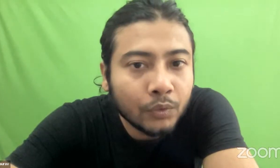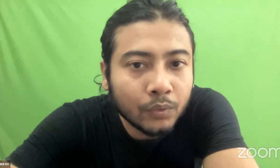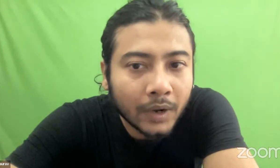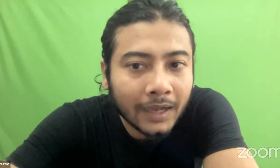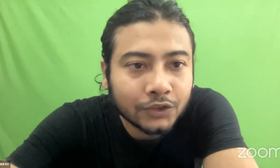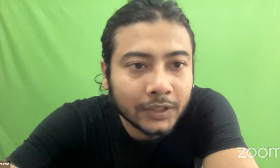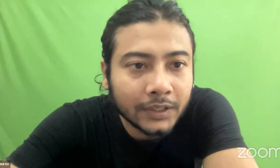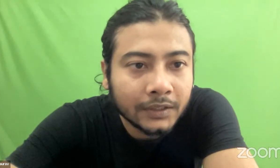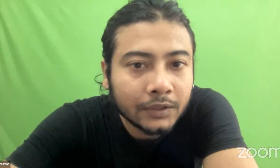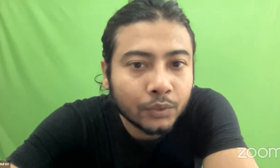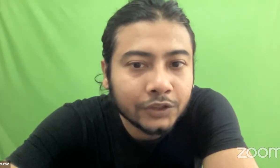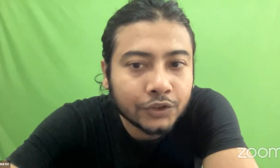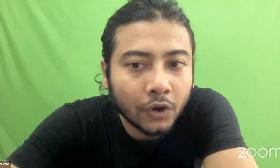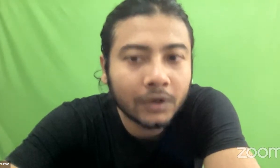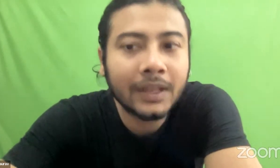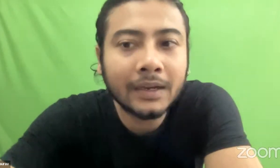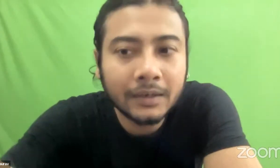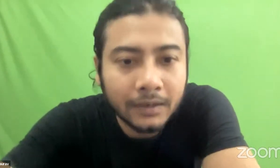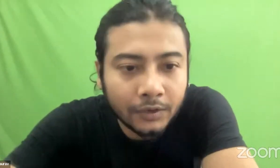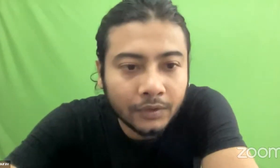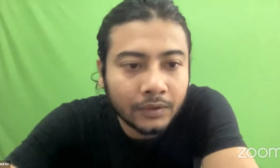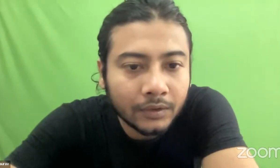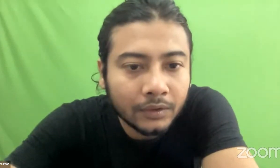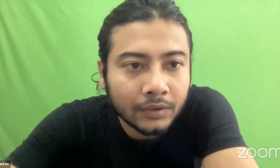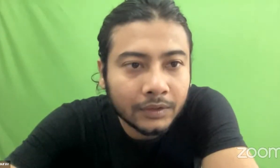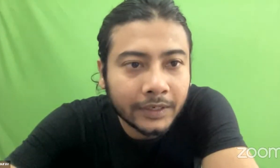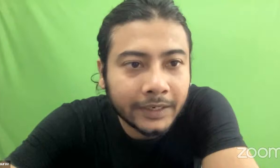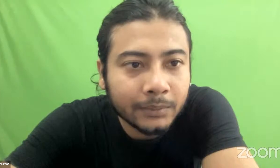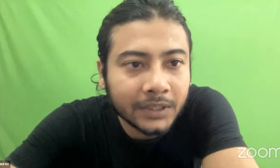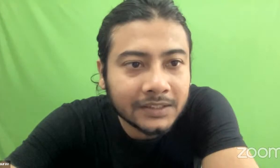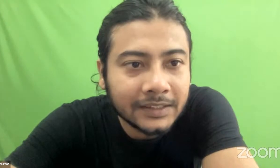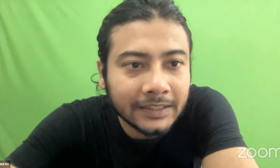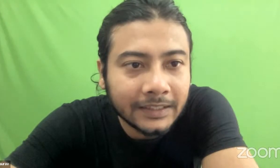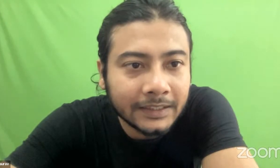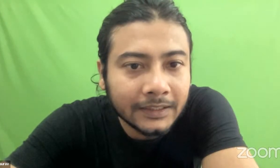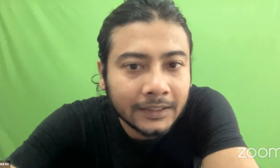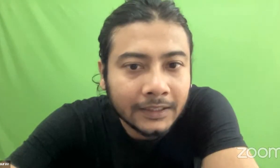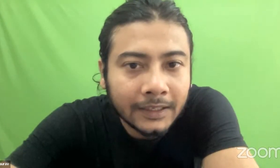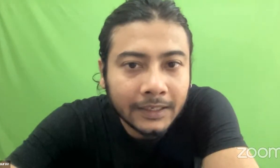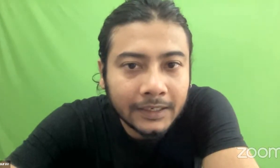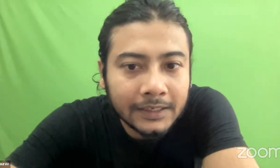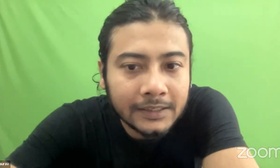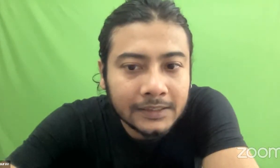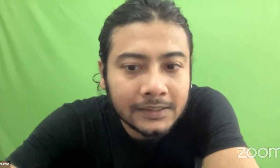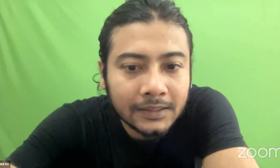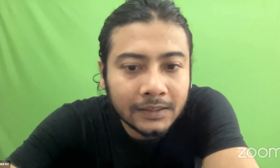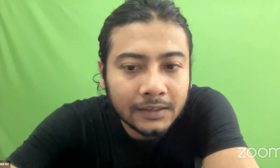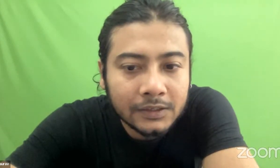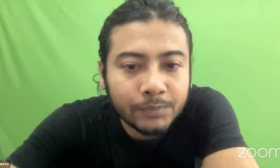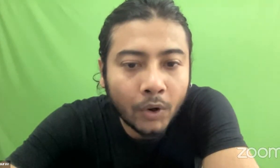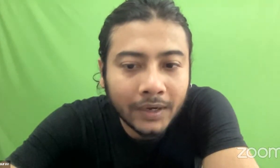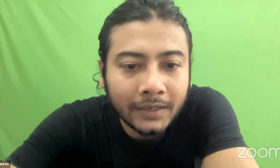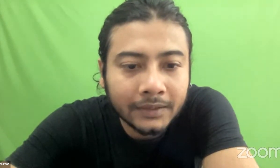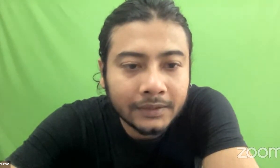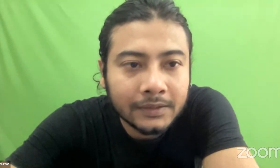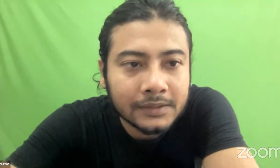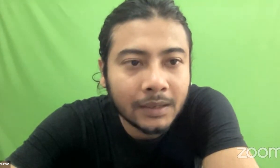view actually, to ensure that the interpreter screen is spotlighted. Some